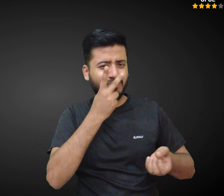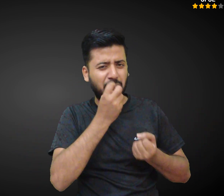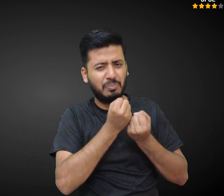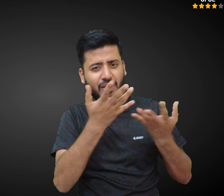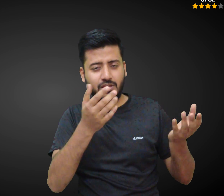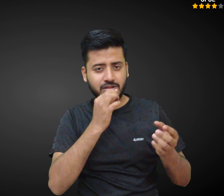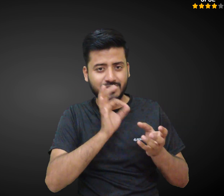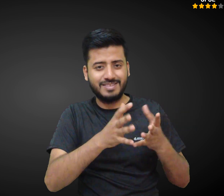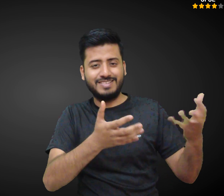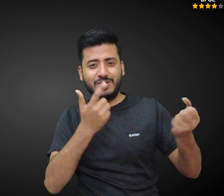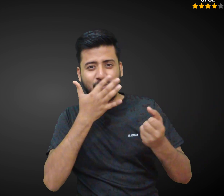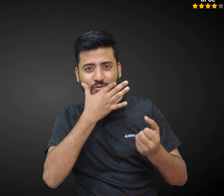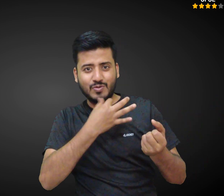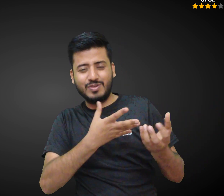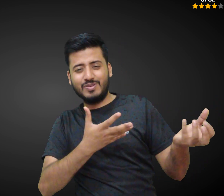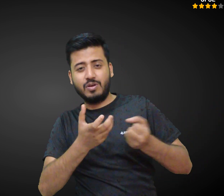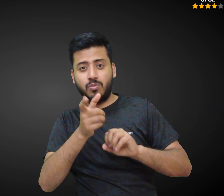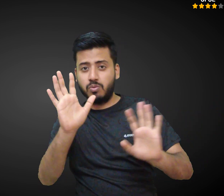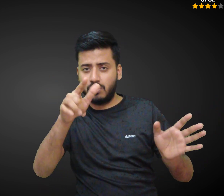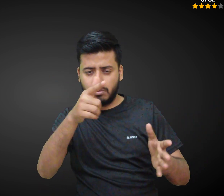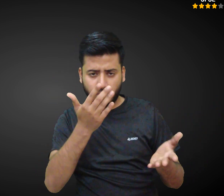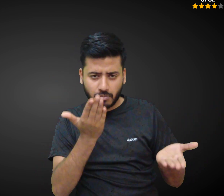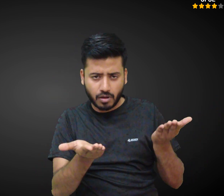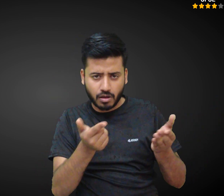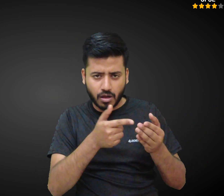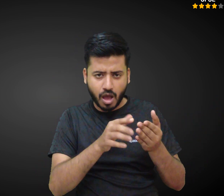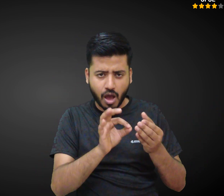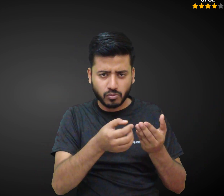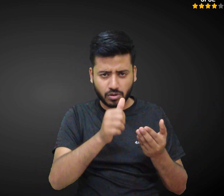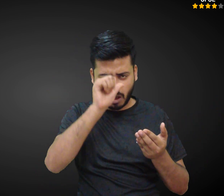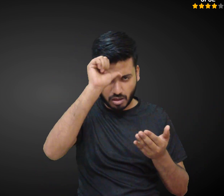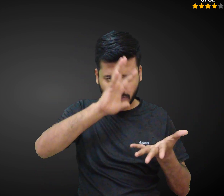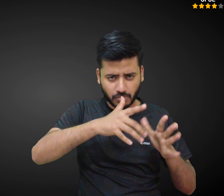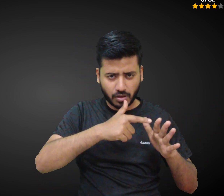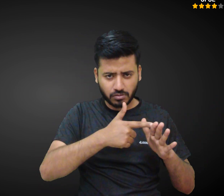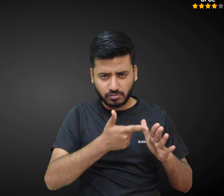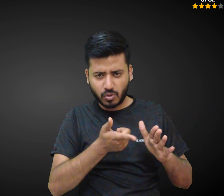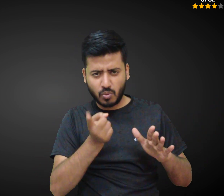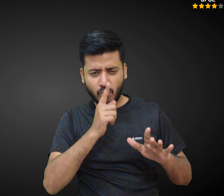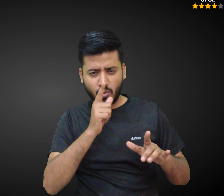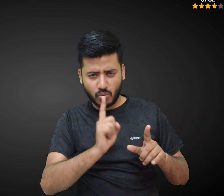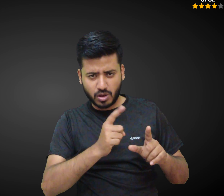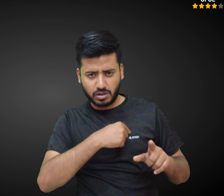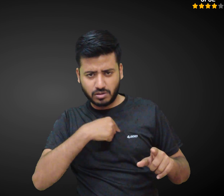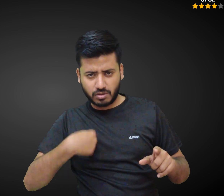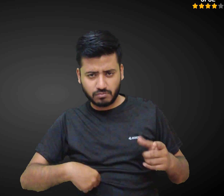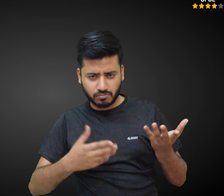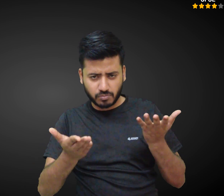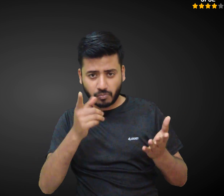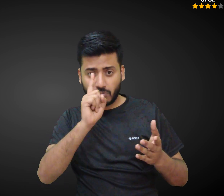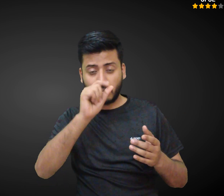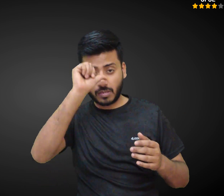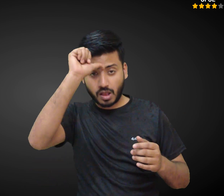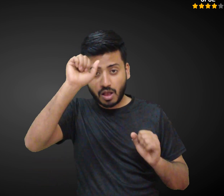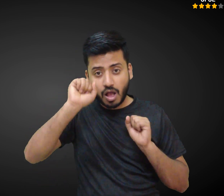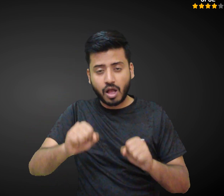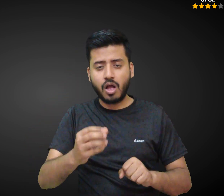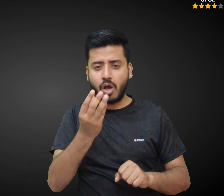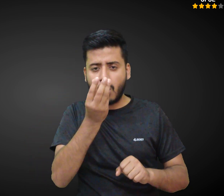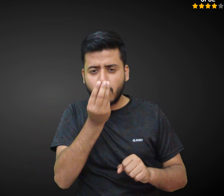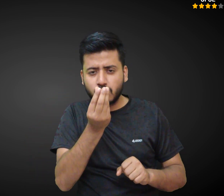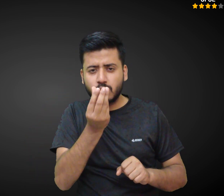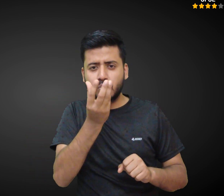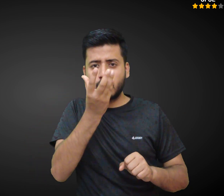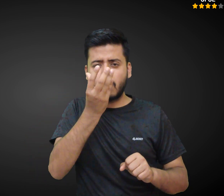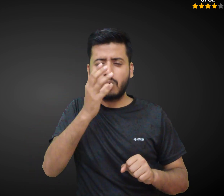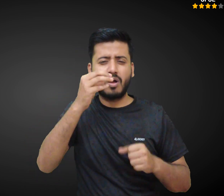Nepal specifically to be resold to India, there are reports of Chinese garlic being smuggled into India via Nepal, a practice India has